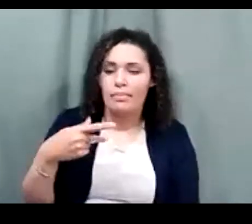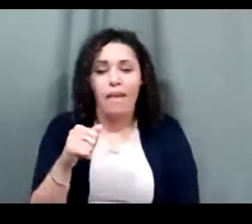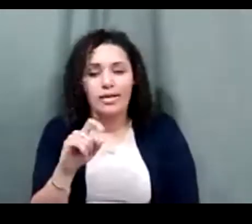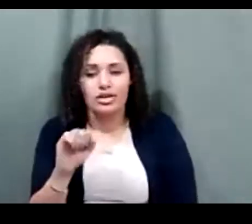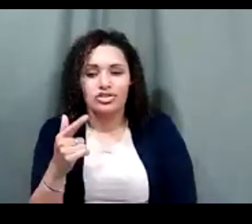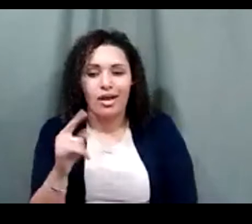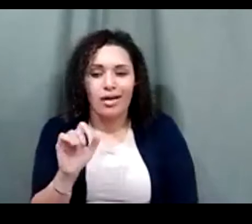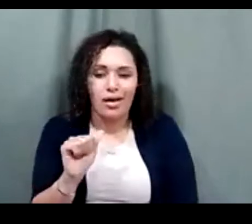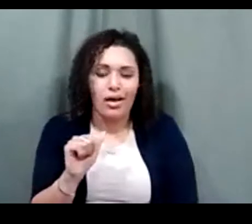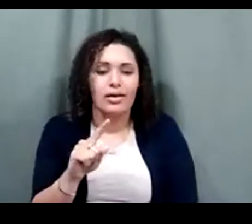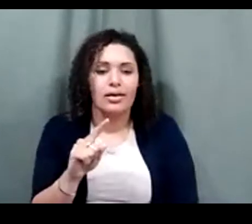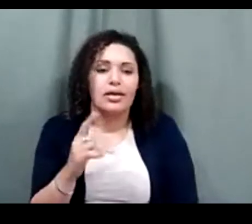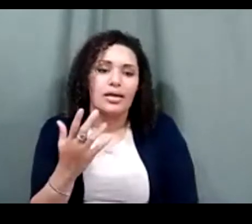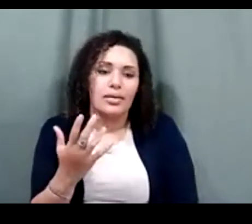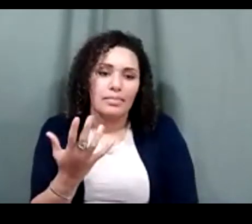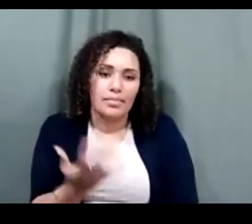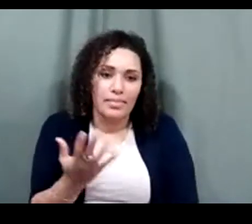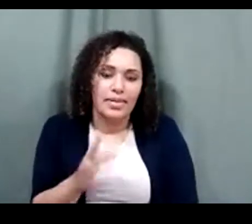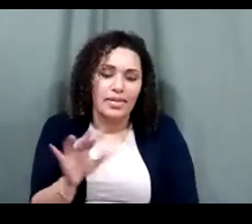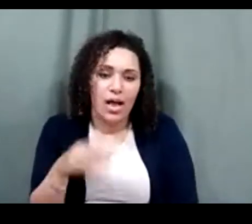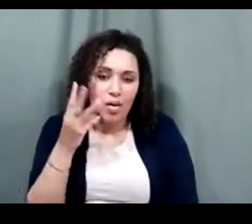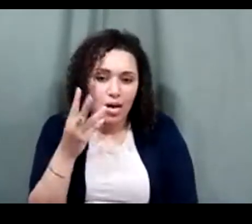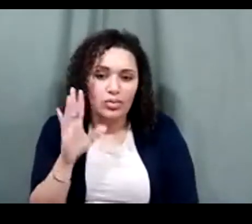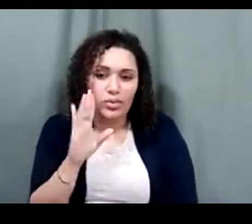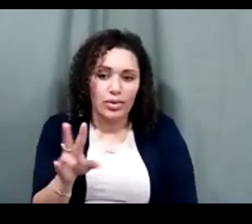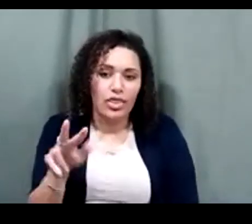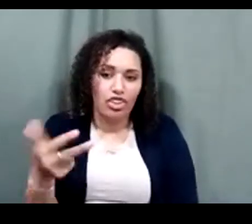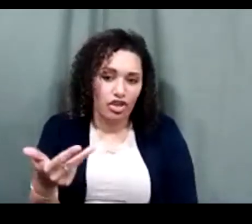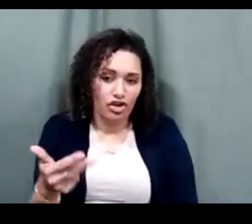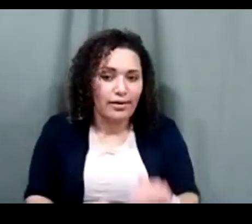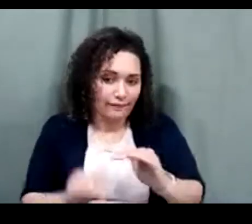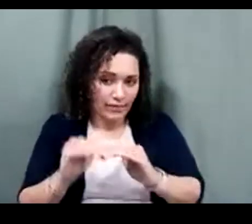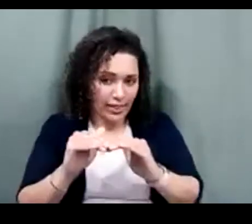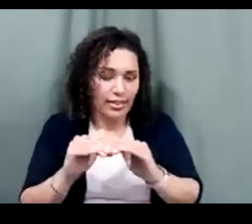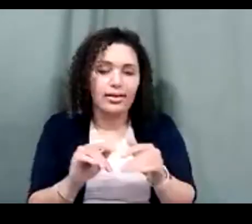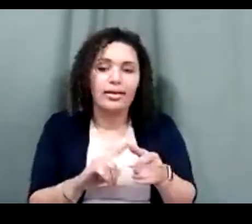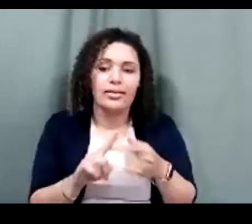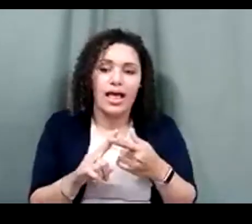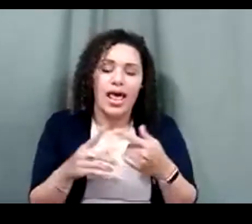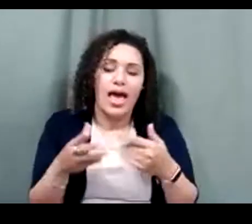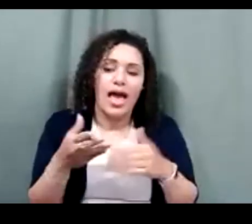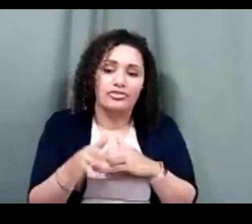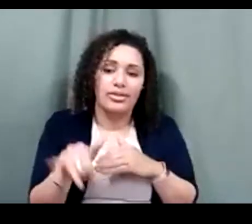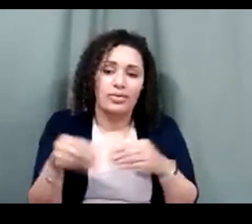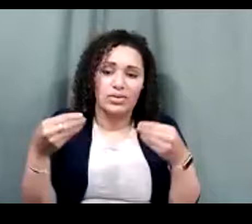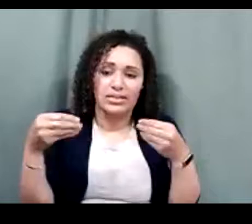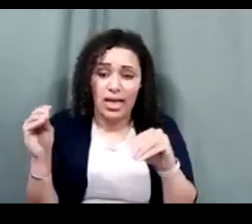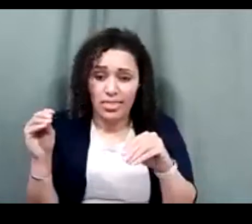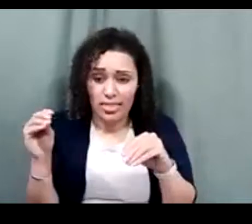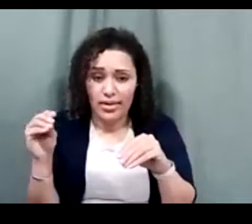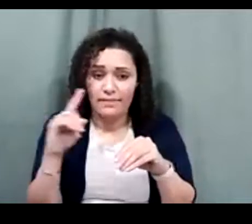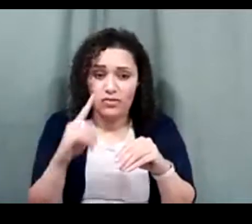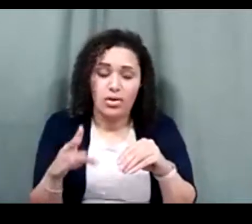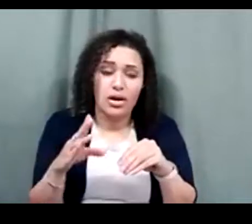the wine that's going to go into Passeggiata, we'll use a third filled barrel. But after that, we sell them to